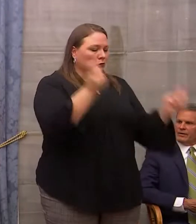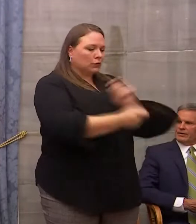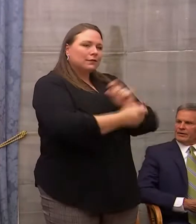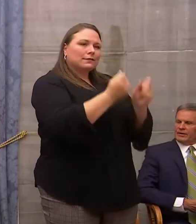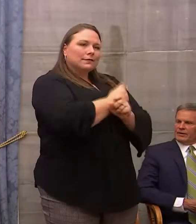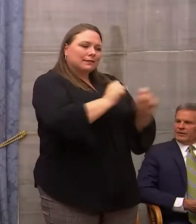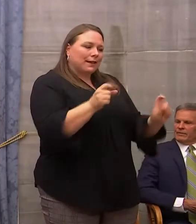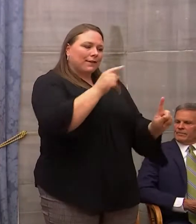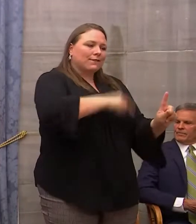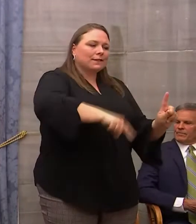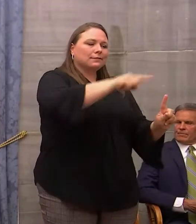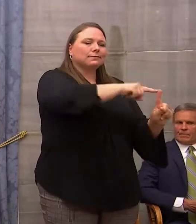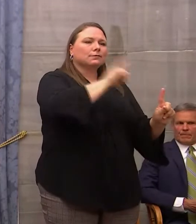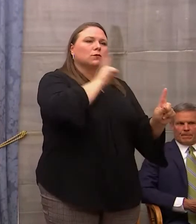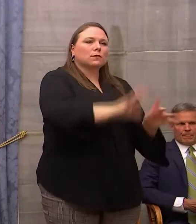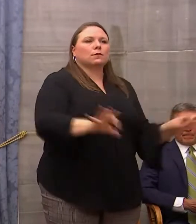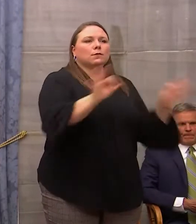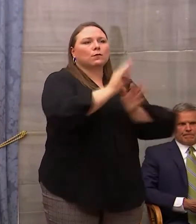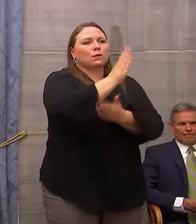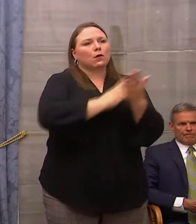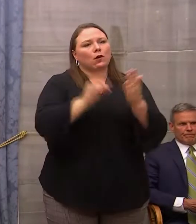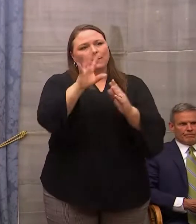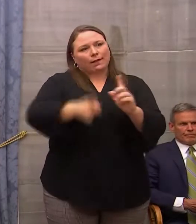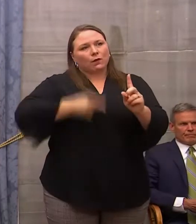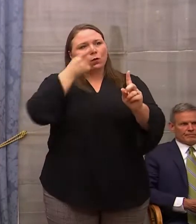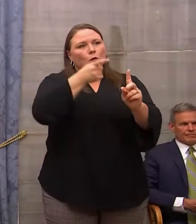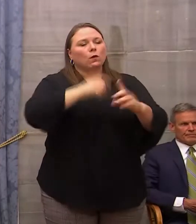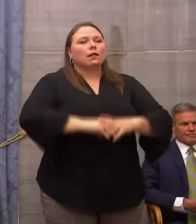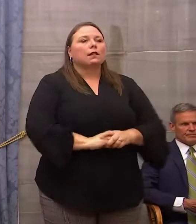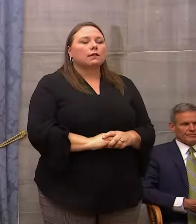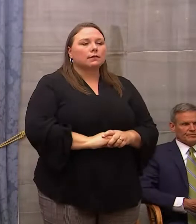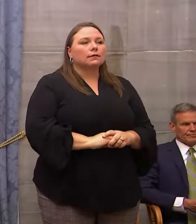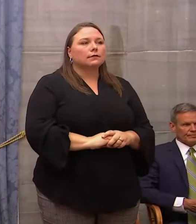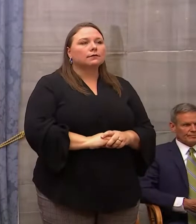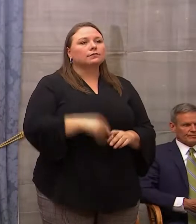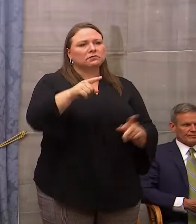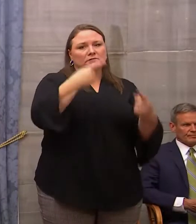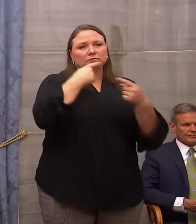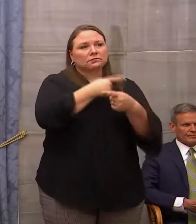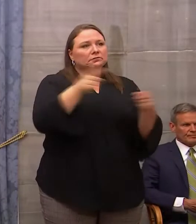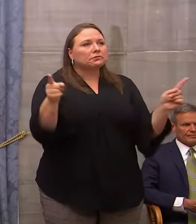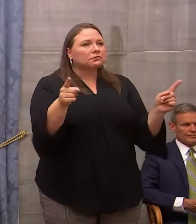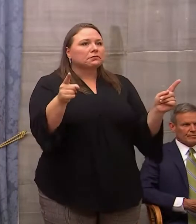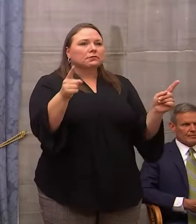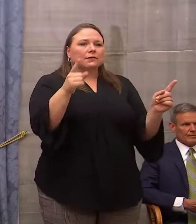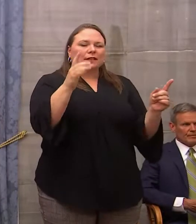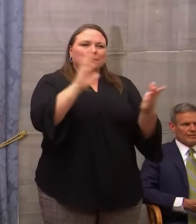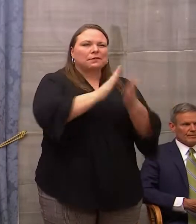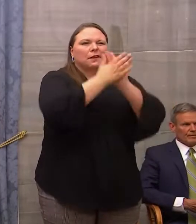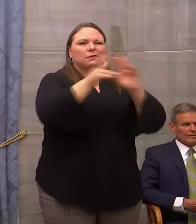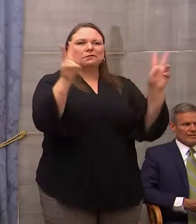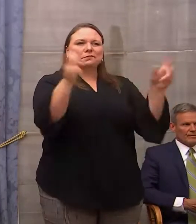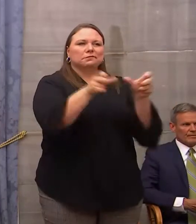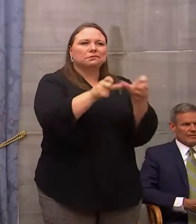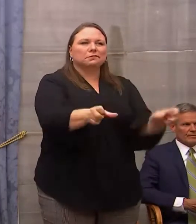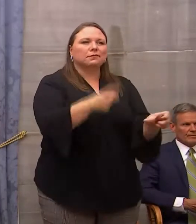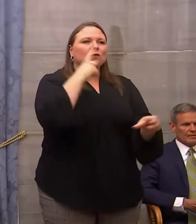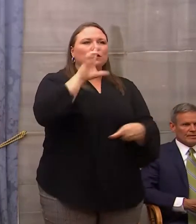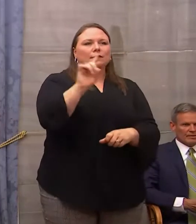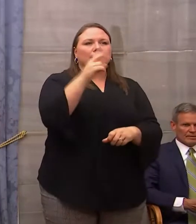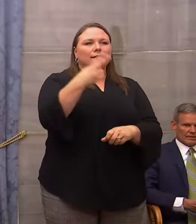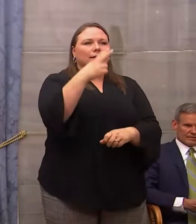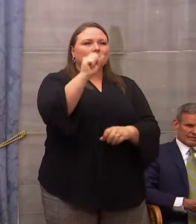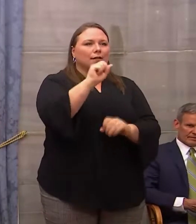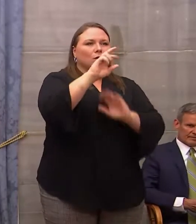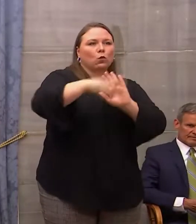net is a vital component of that objective. This announcement serves as a down payment on the DHS